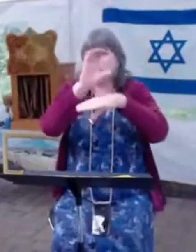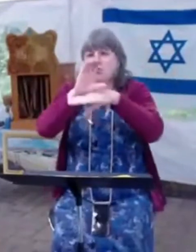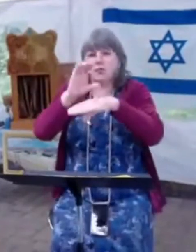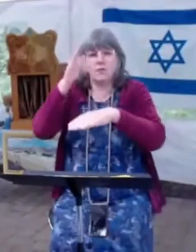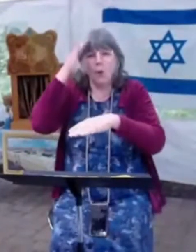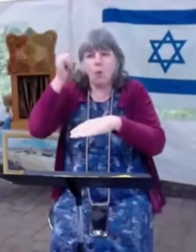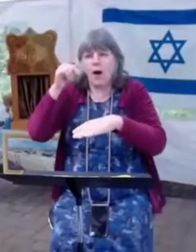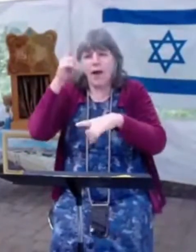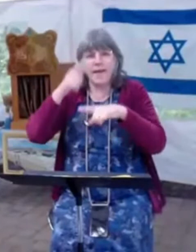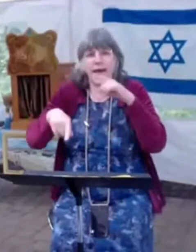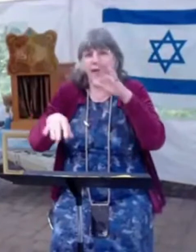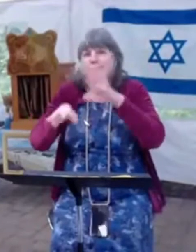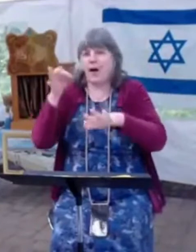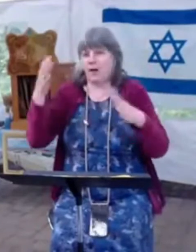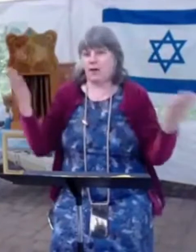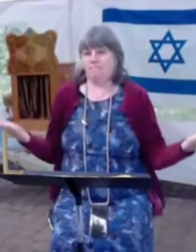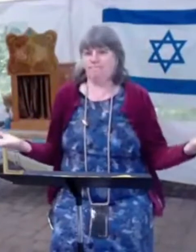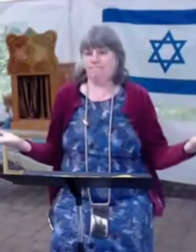God?